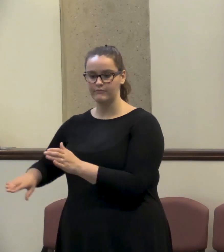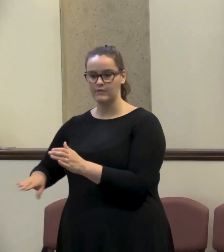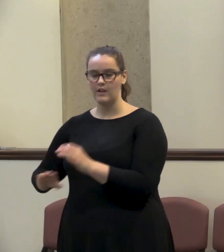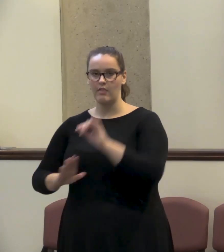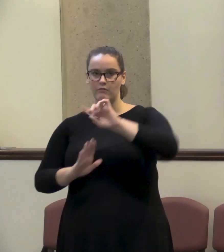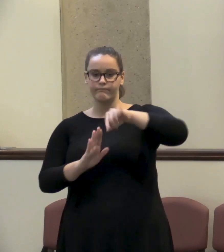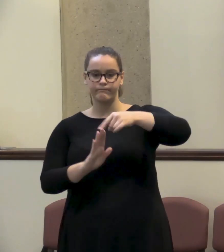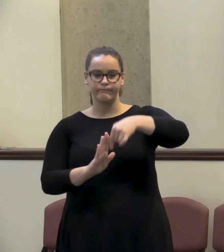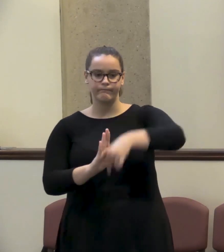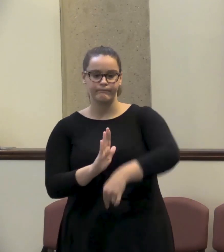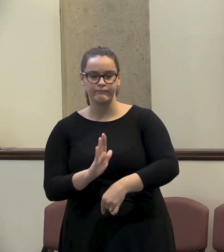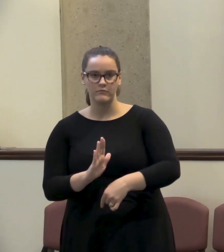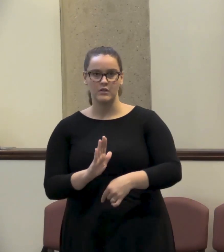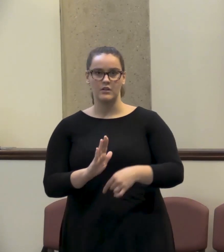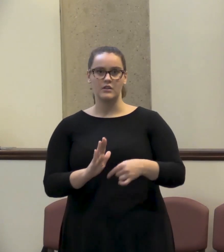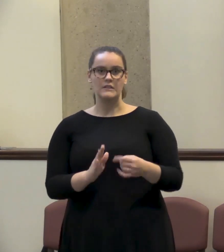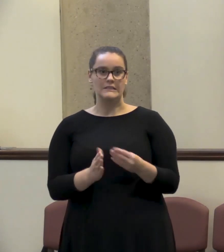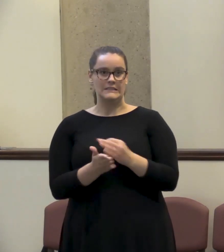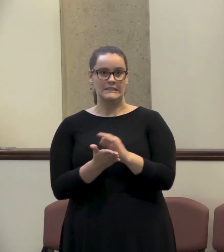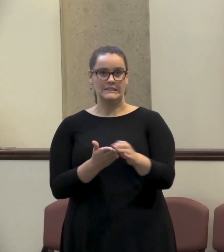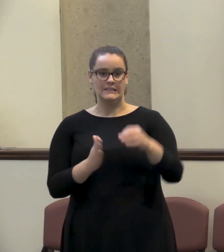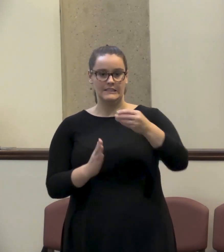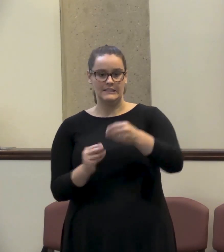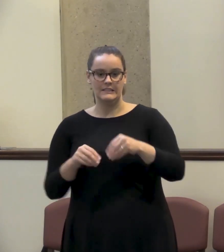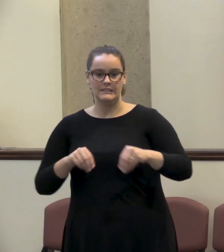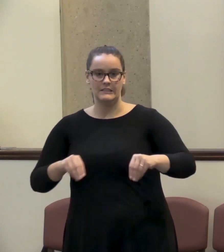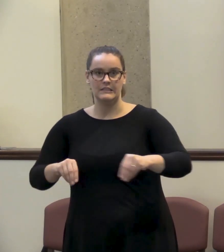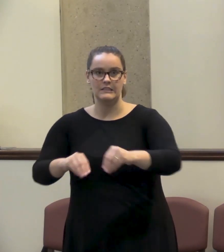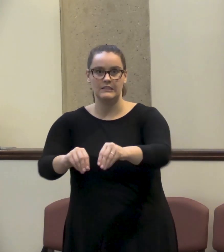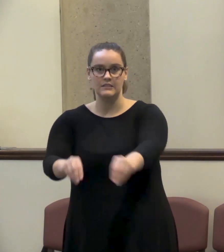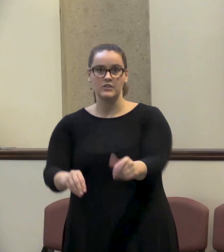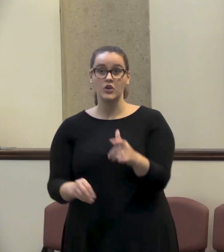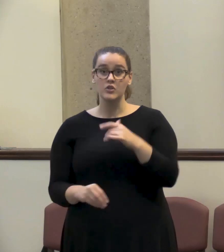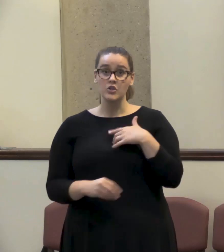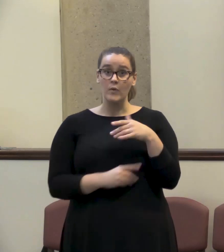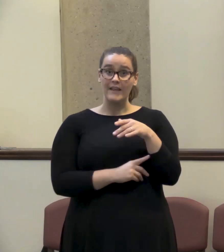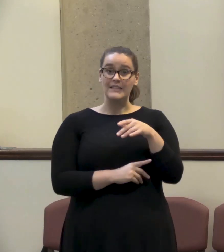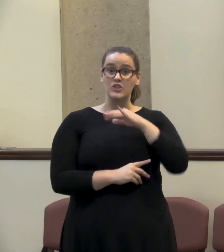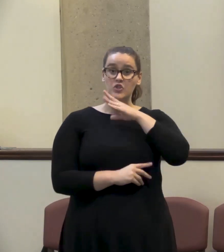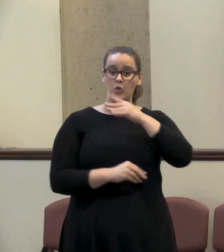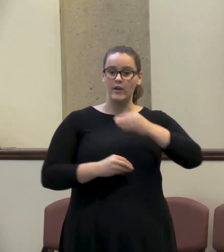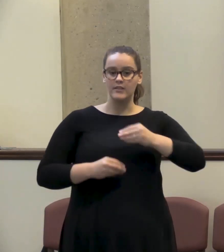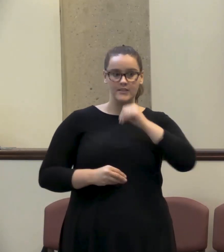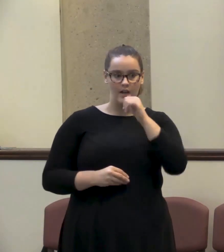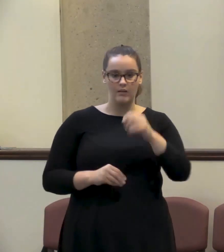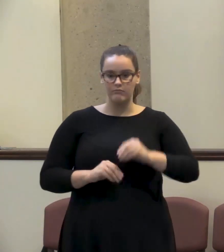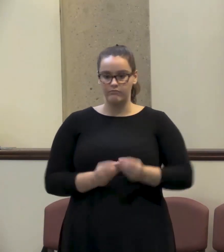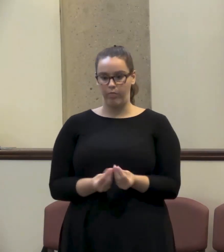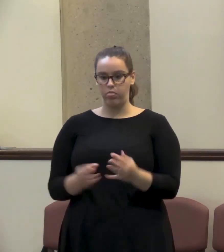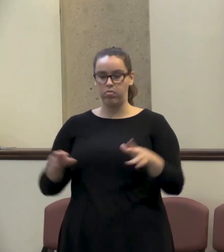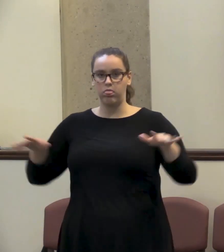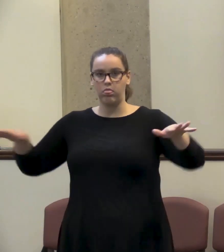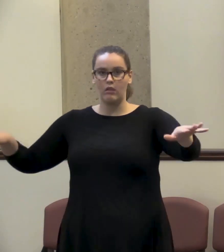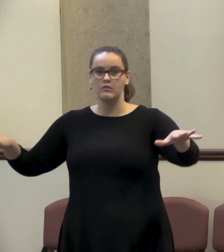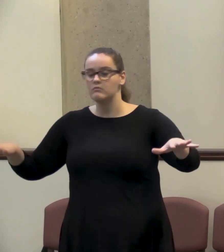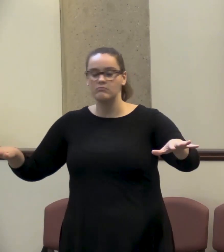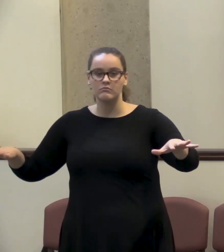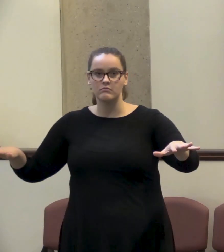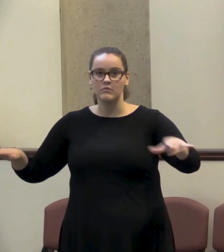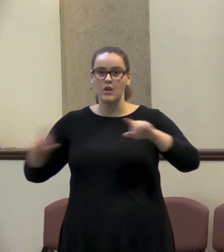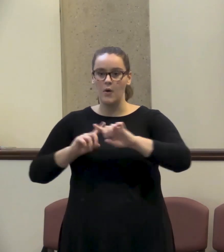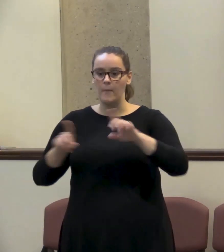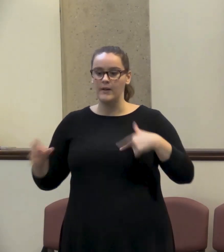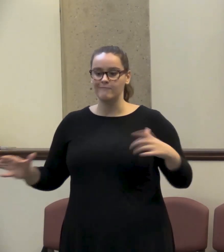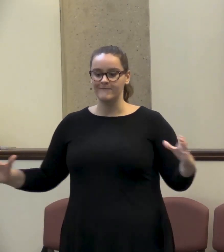plant seeds. This is what we want, because you don't have soil blowing away, and you're not tilling the soil, and it keeps